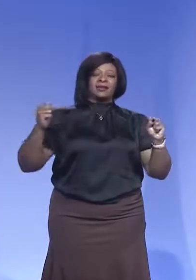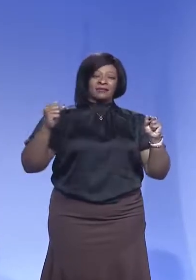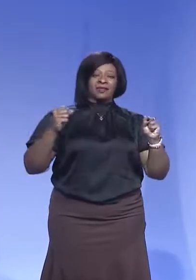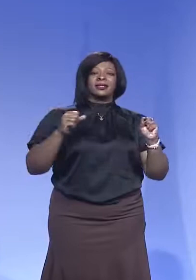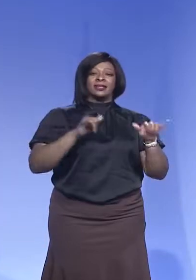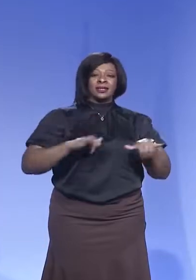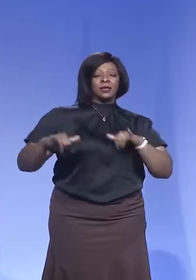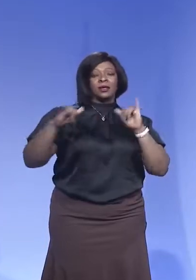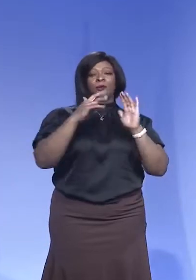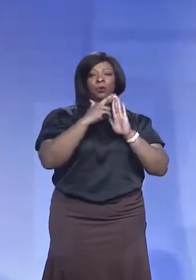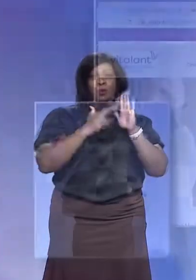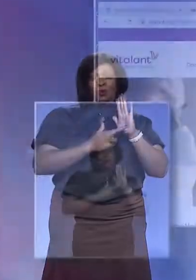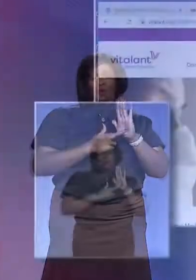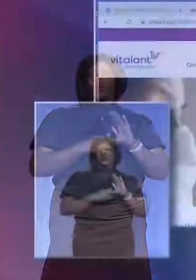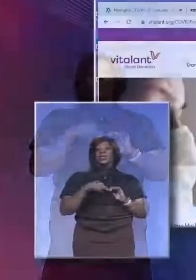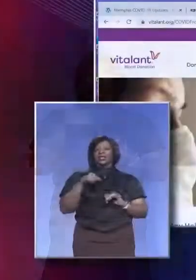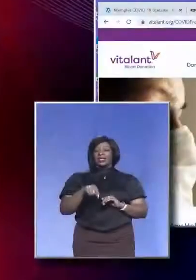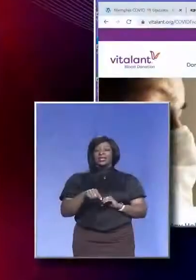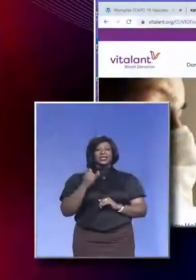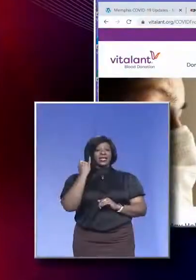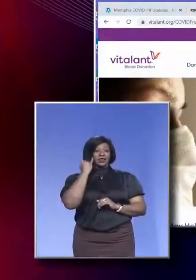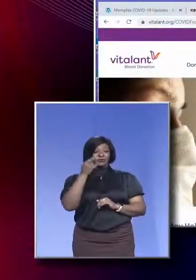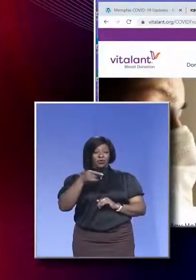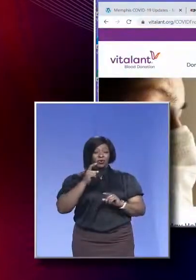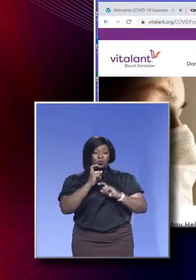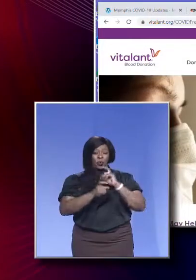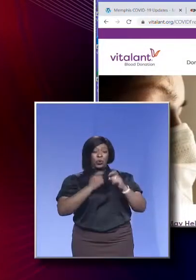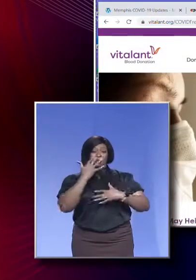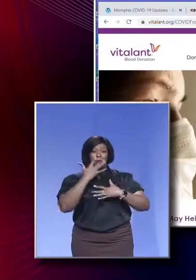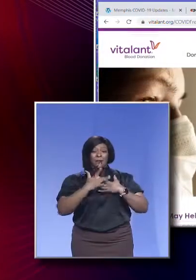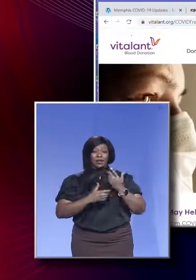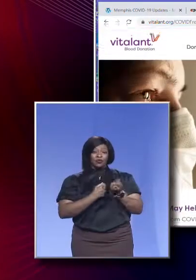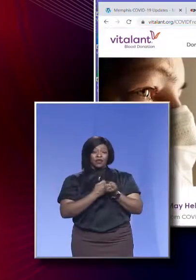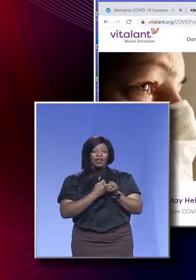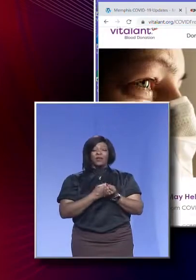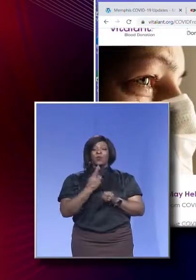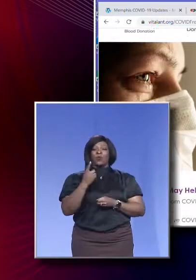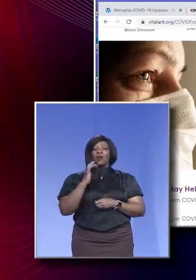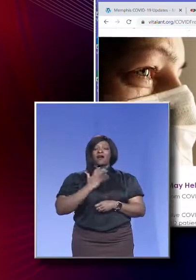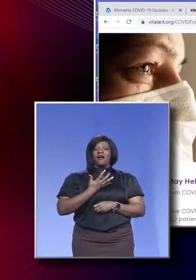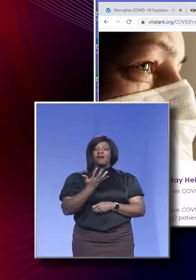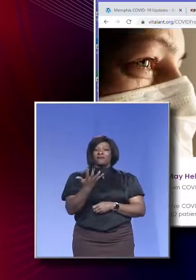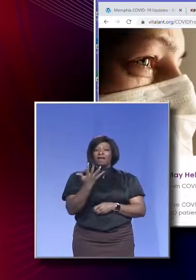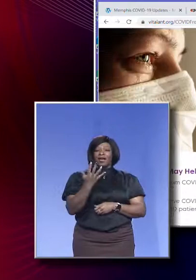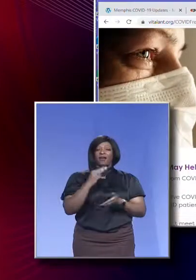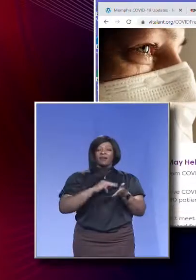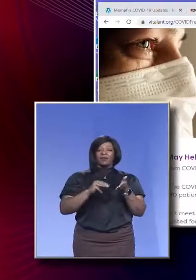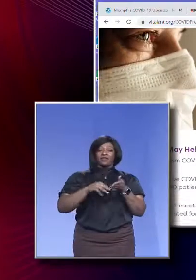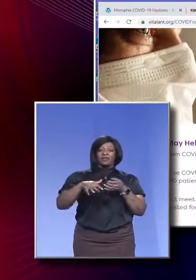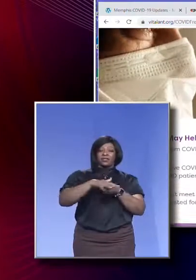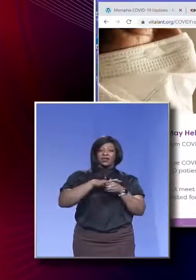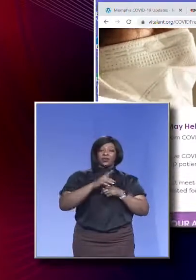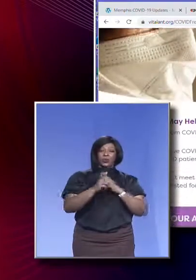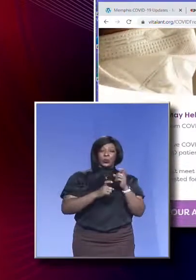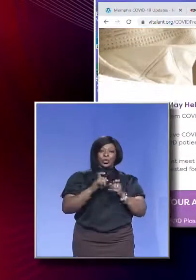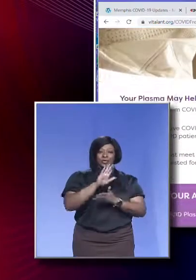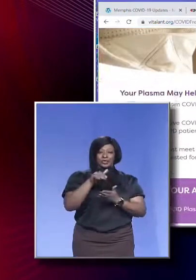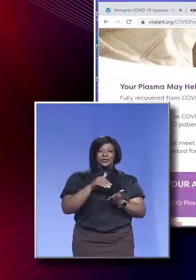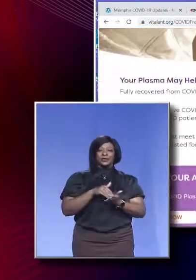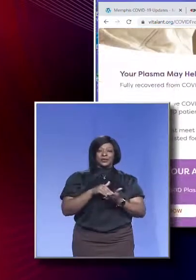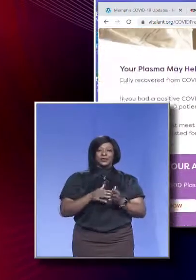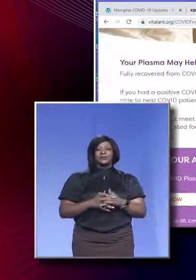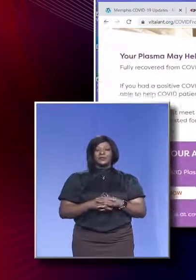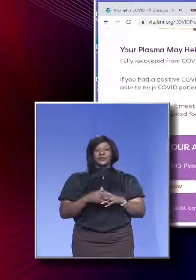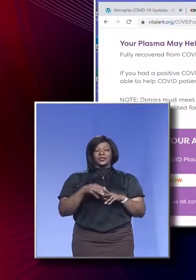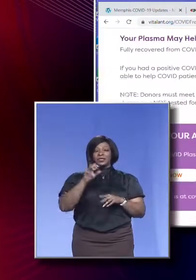protocols. This is the case whether you donate at a blood drive or in one of our 5 Memphis area donation centers